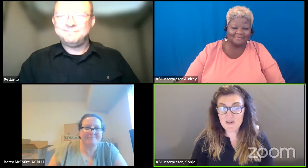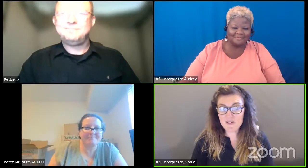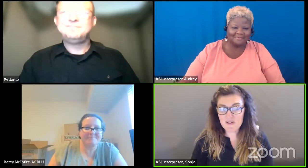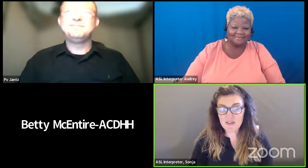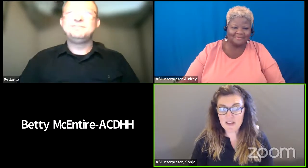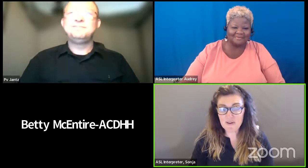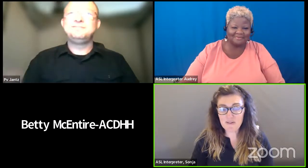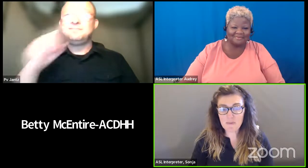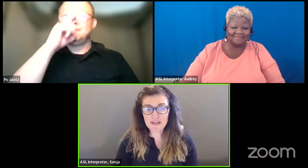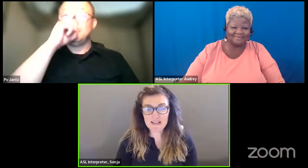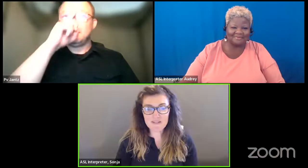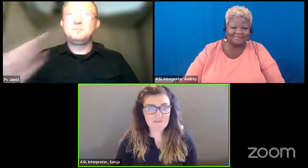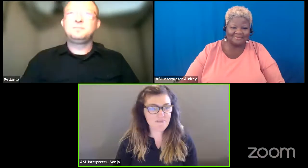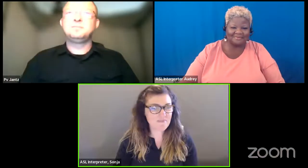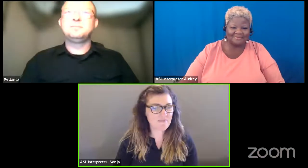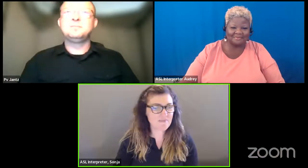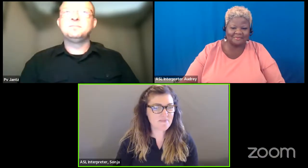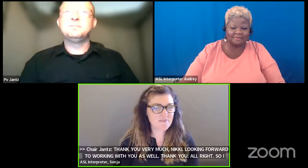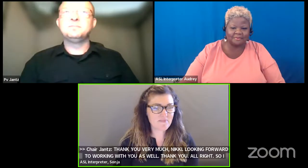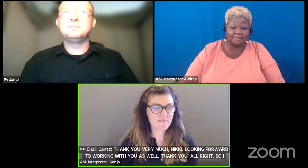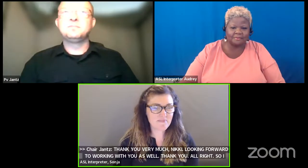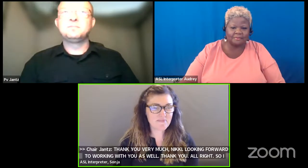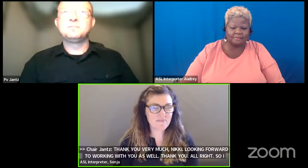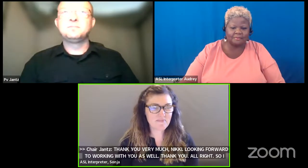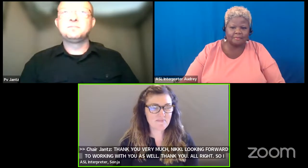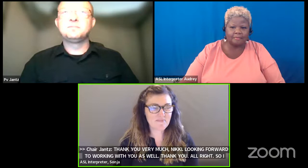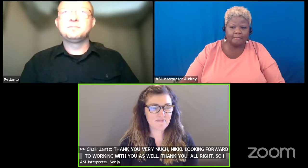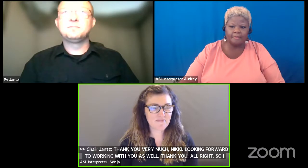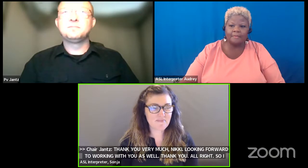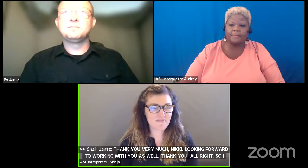Thank you. Thank you, everybody.